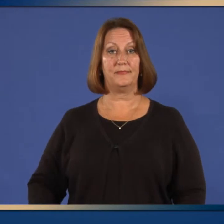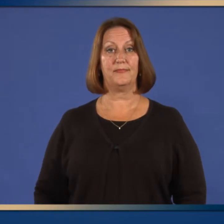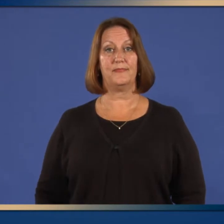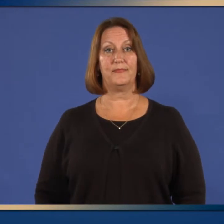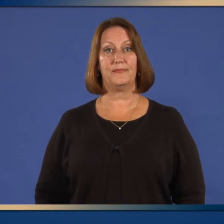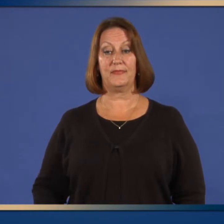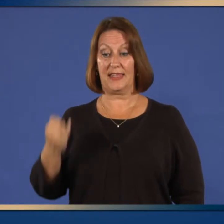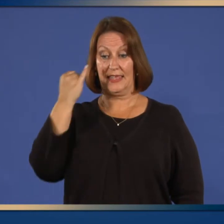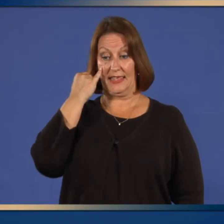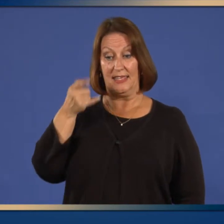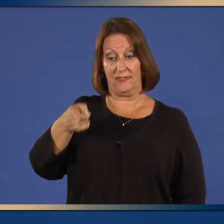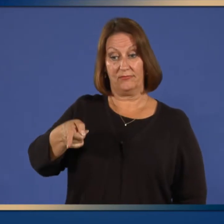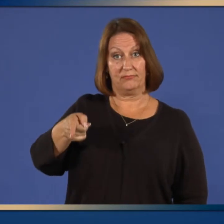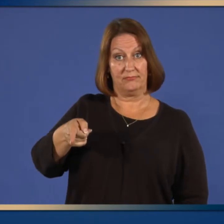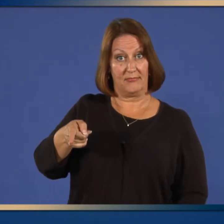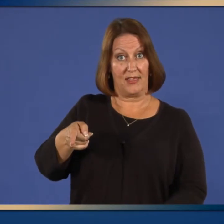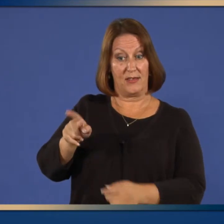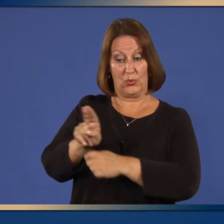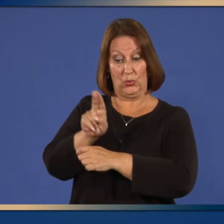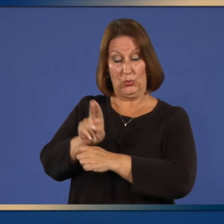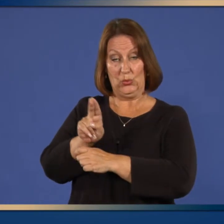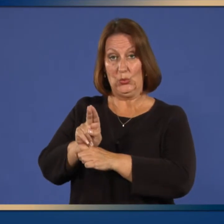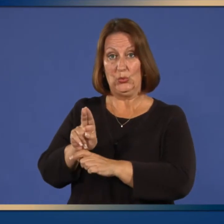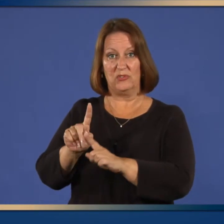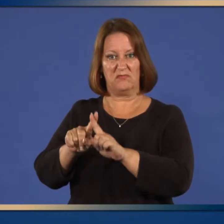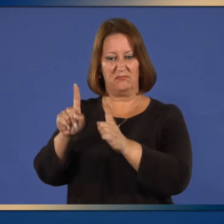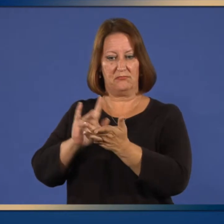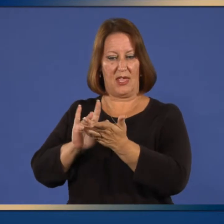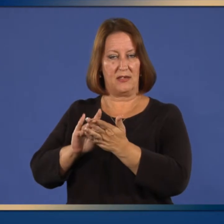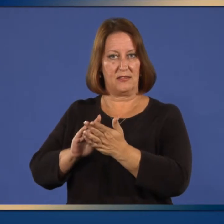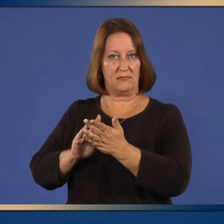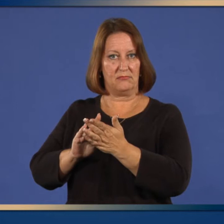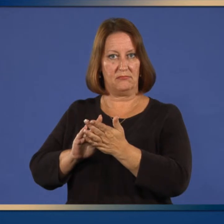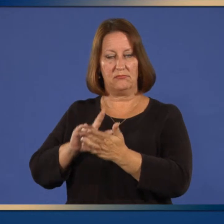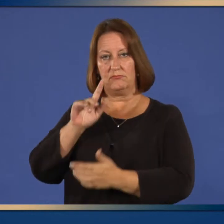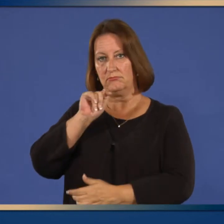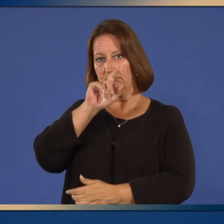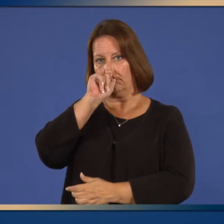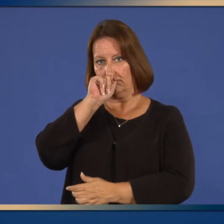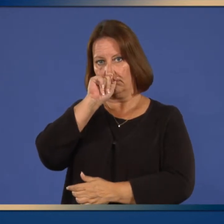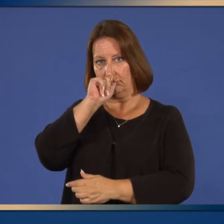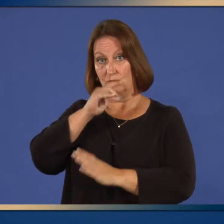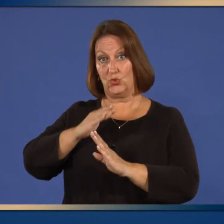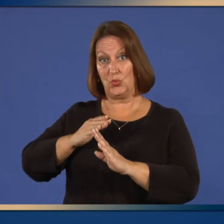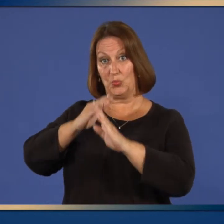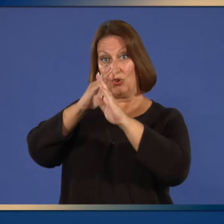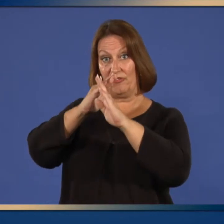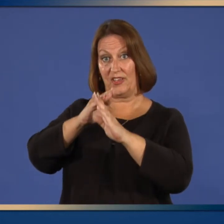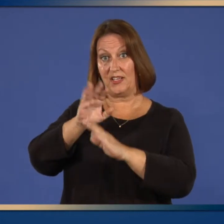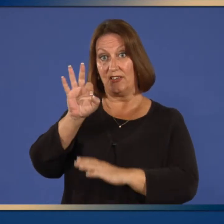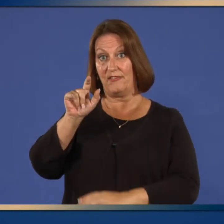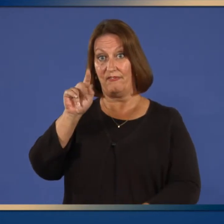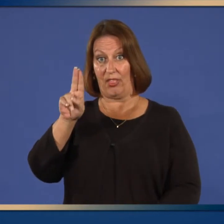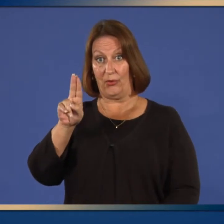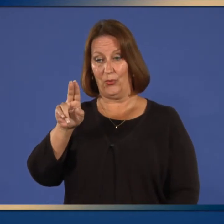If the child was given either live attenuated influenza vaccine, LAIV,